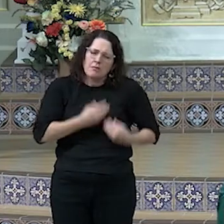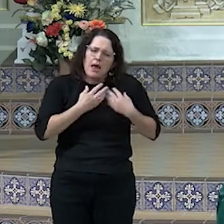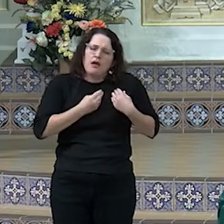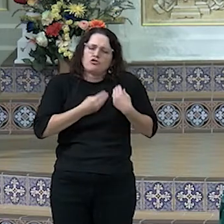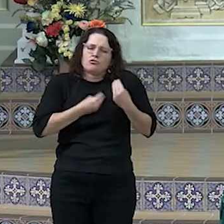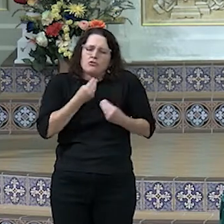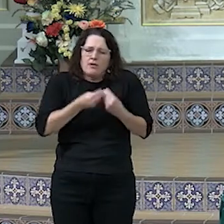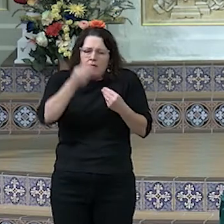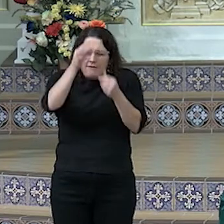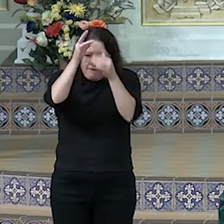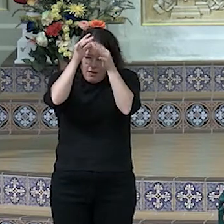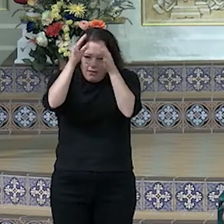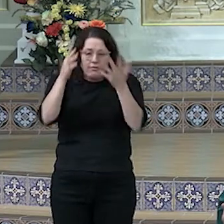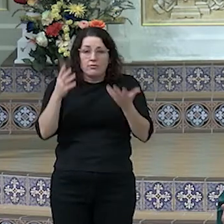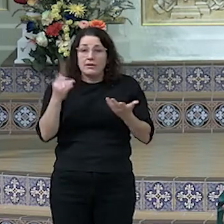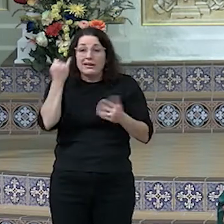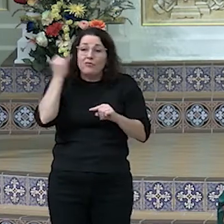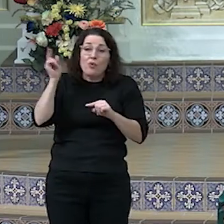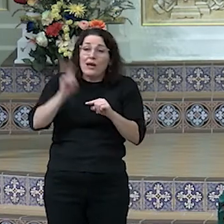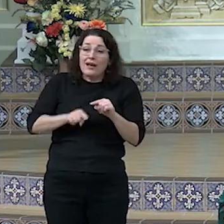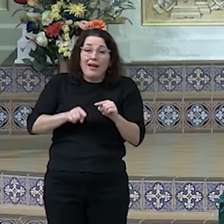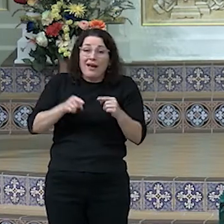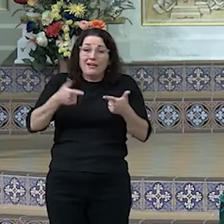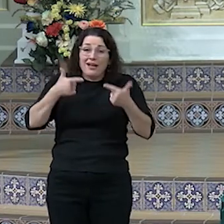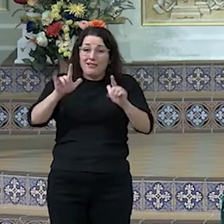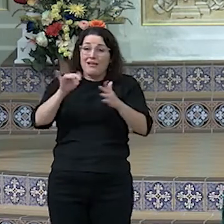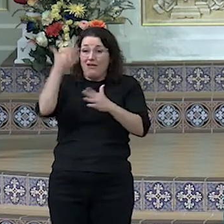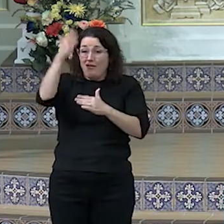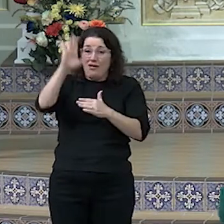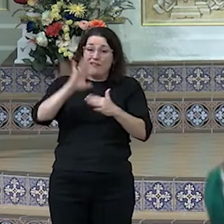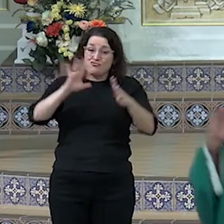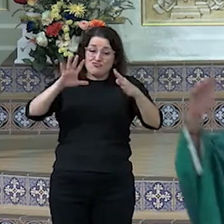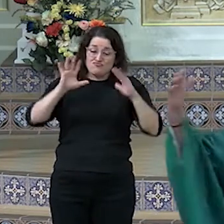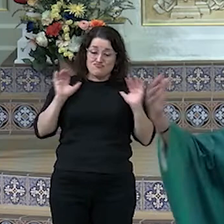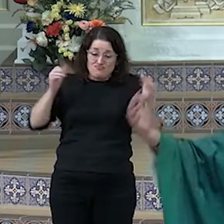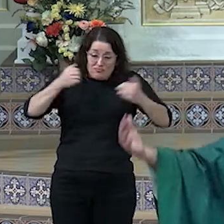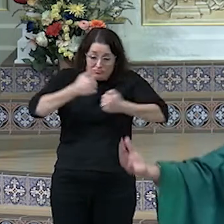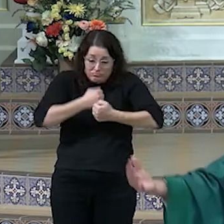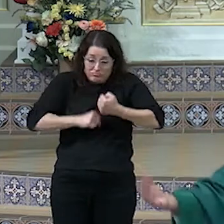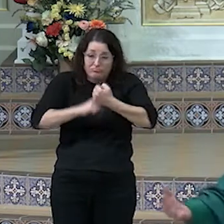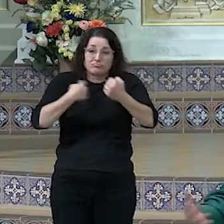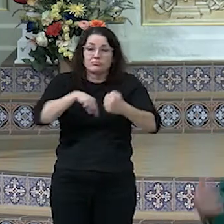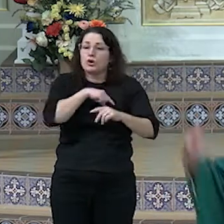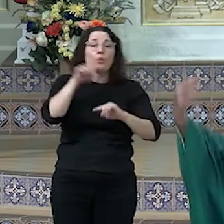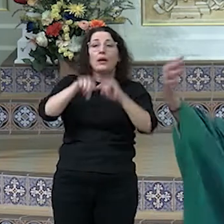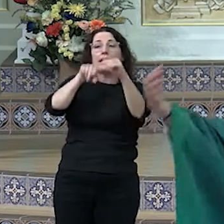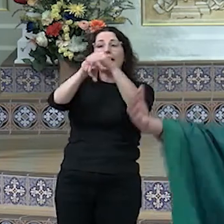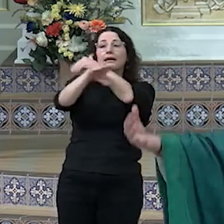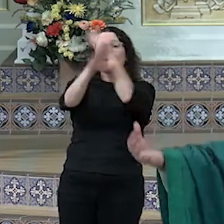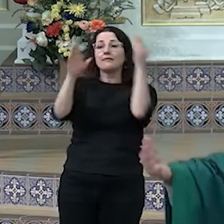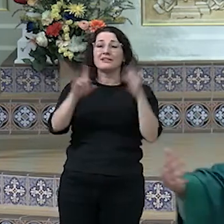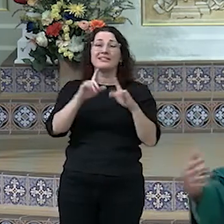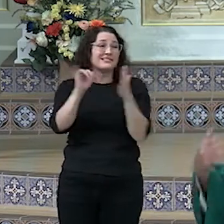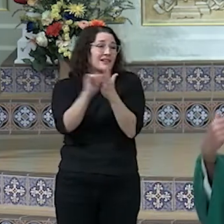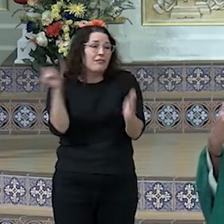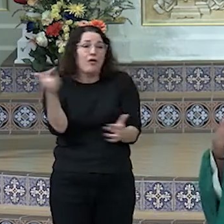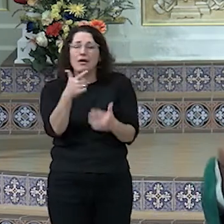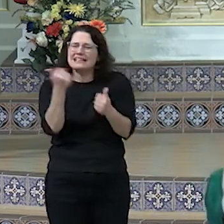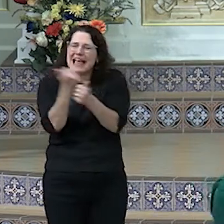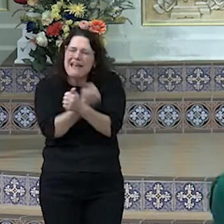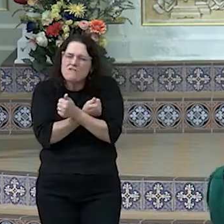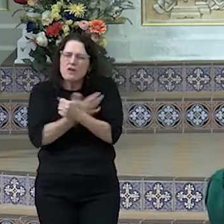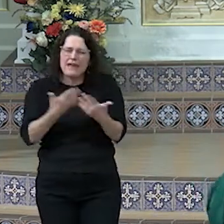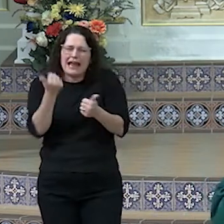then we won't inherit the kingdom of God. But it's all of us. It's every part of us.